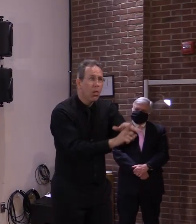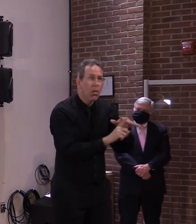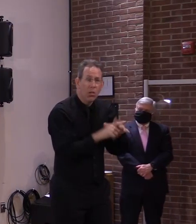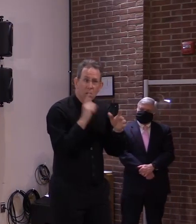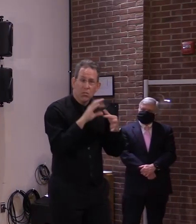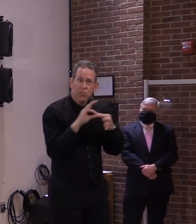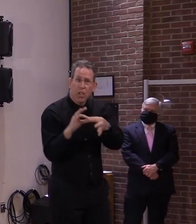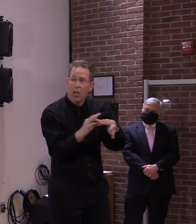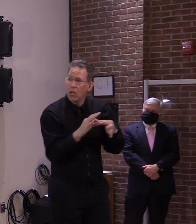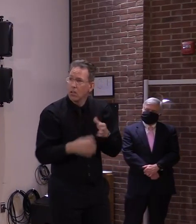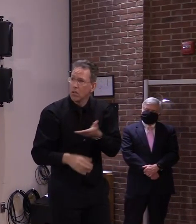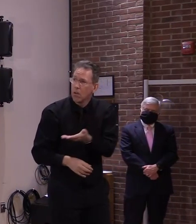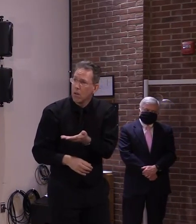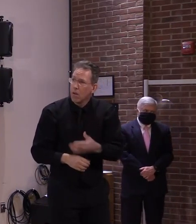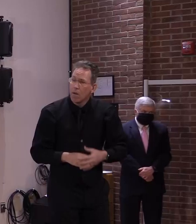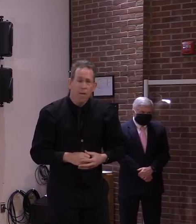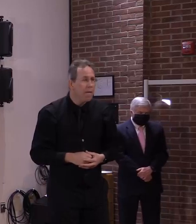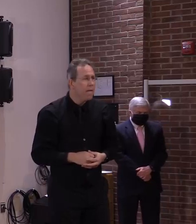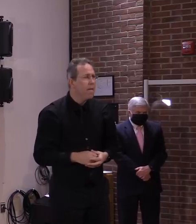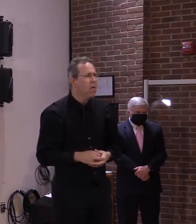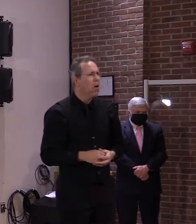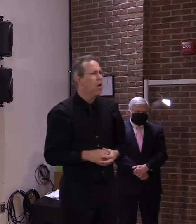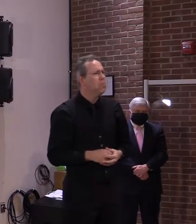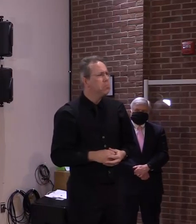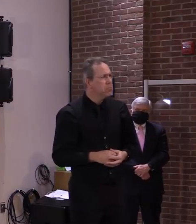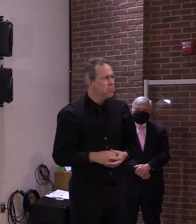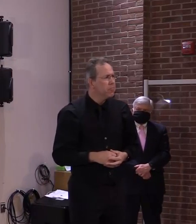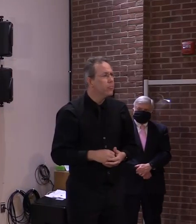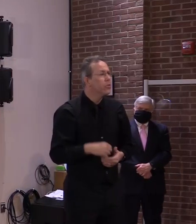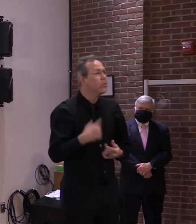I'm not aware of anything outside of your county,